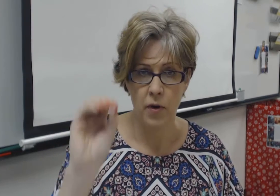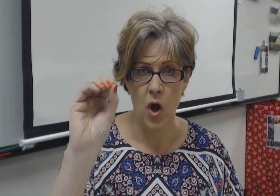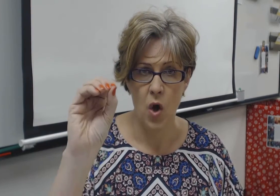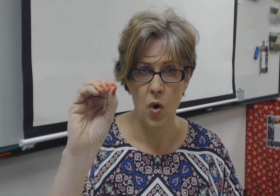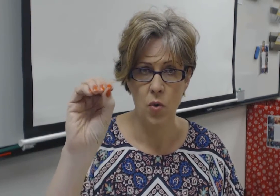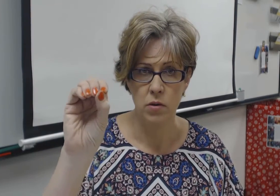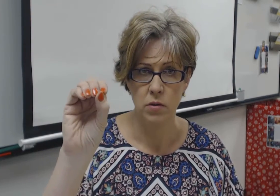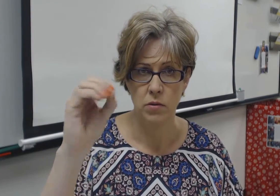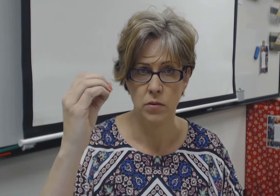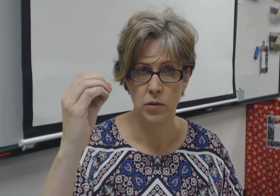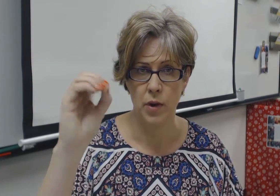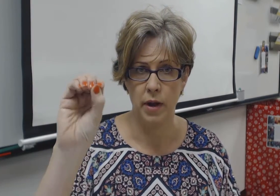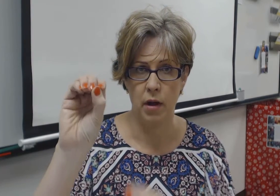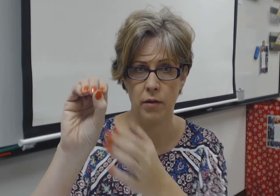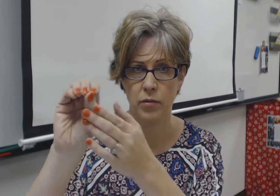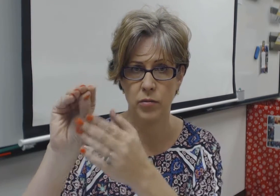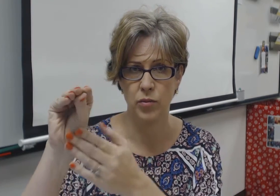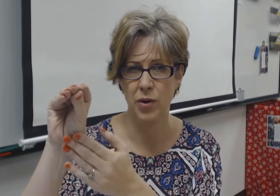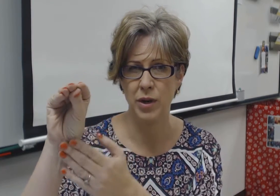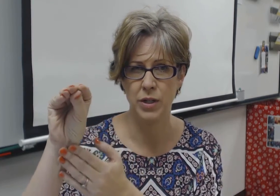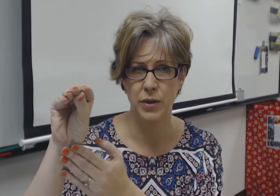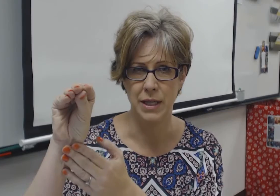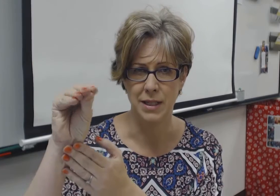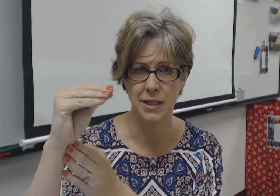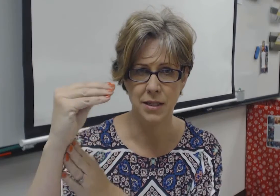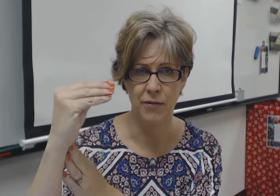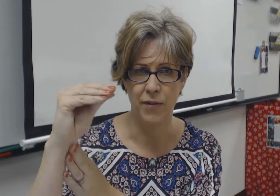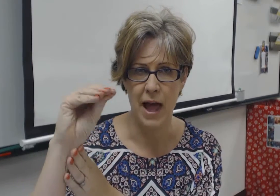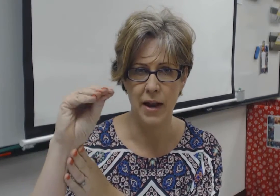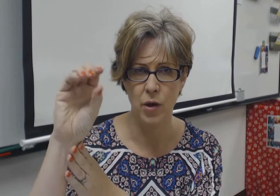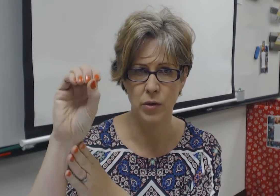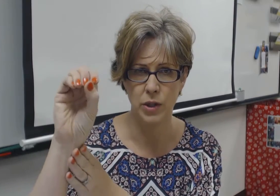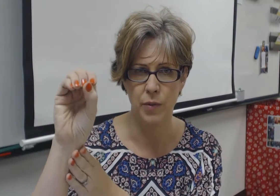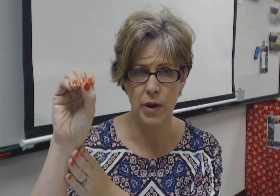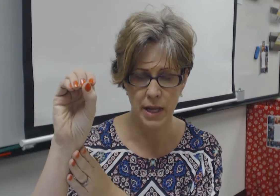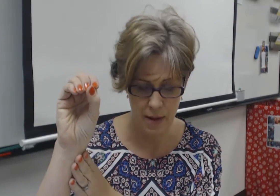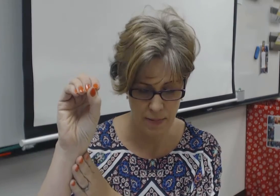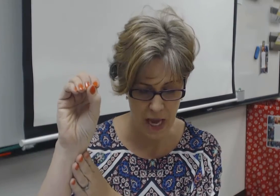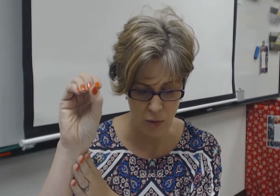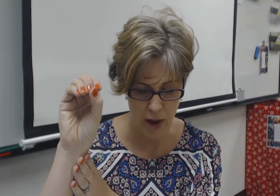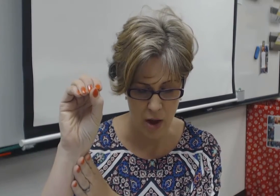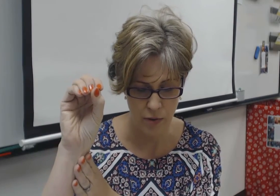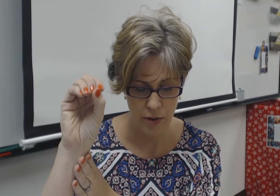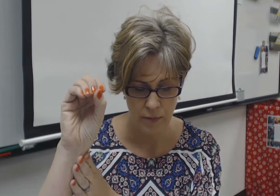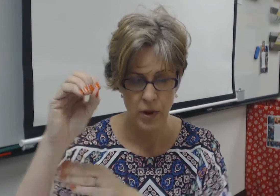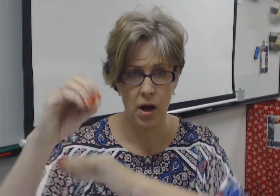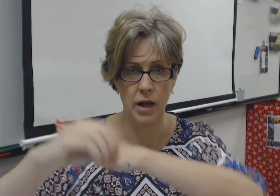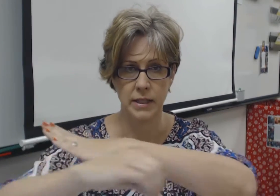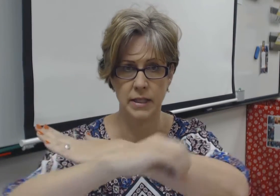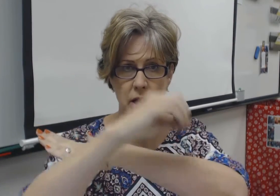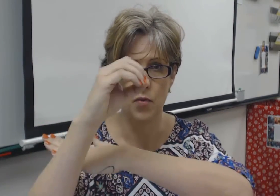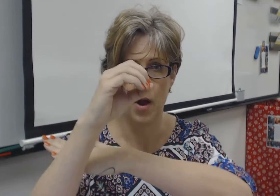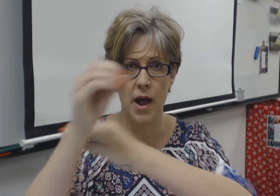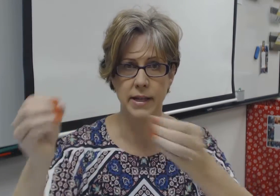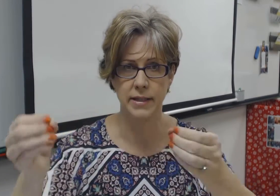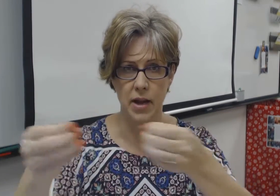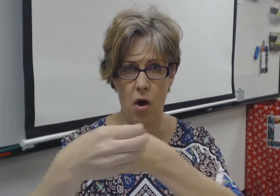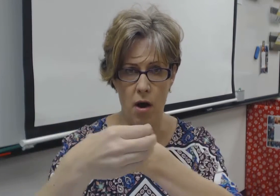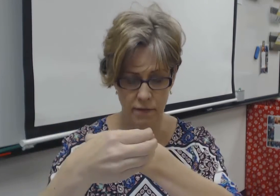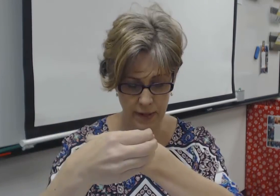For O, we don't want to do this. This is a flat O, so we want to keep that round on sunrise and